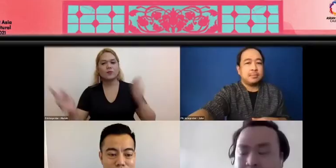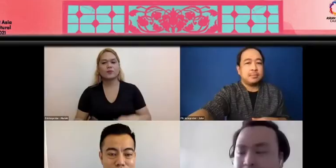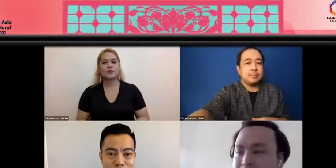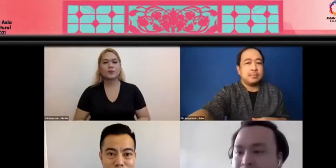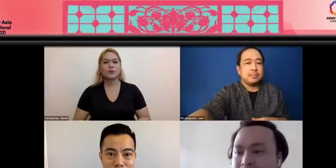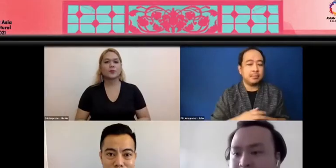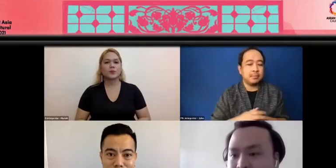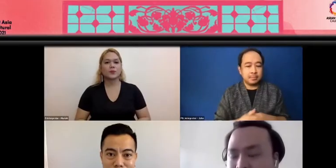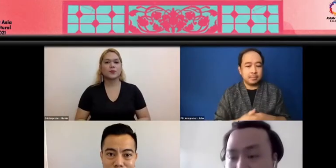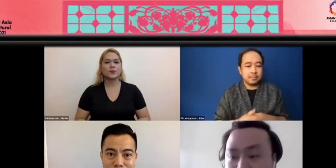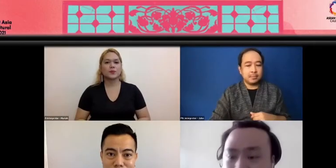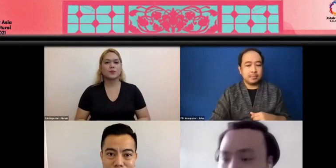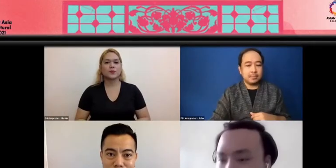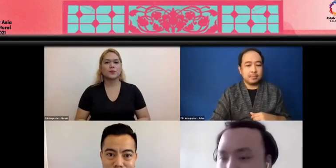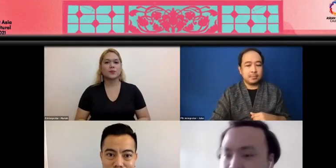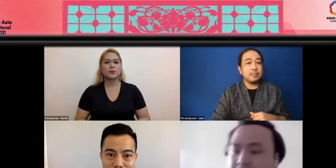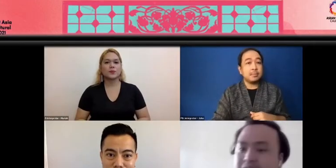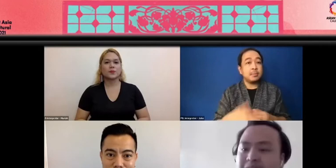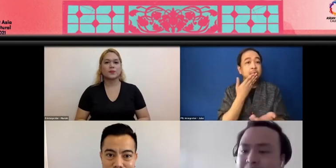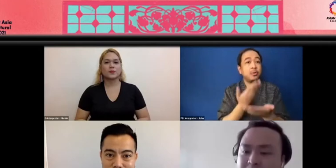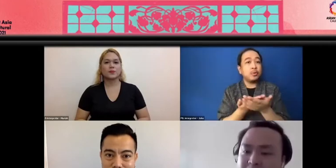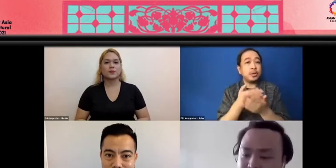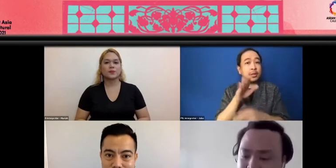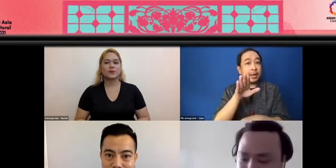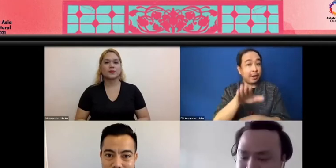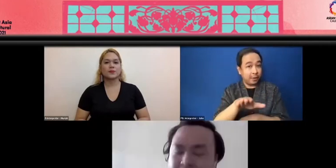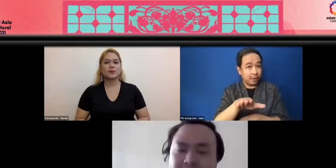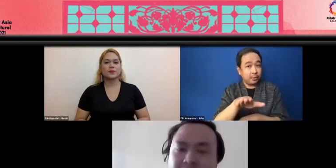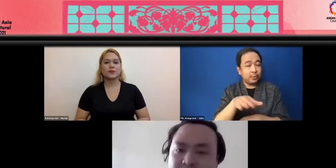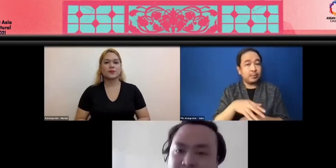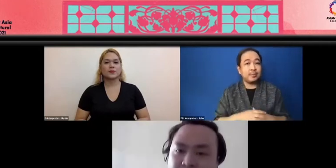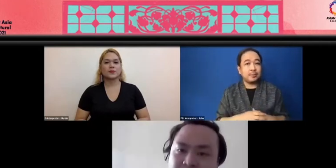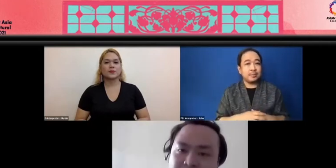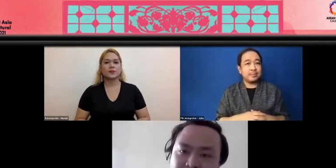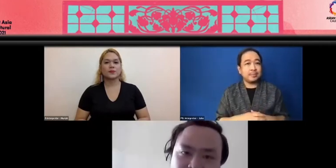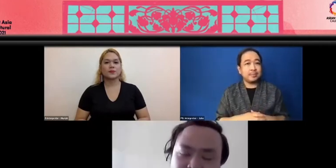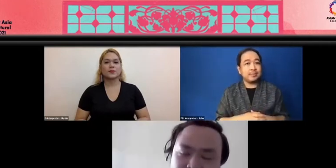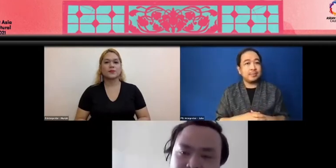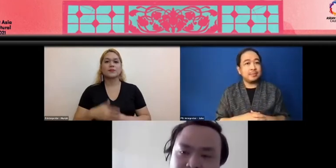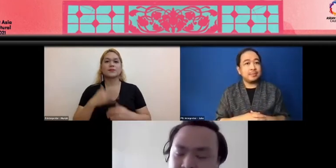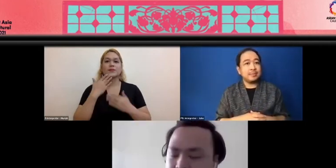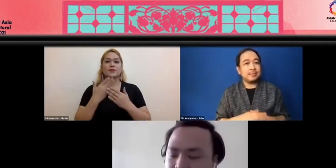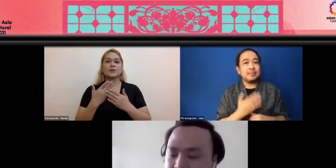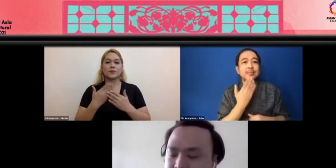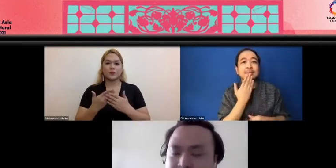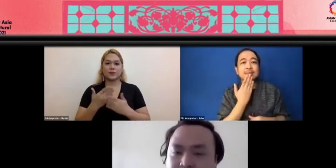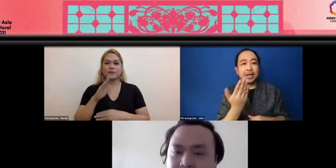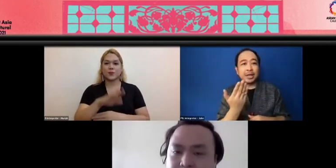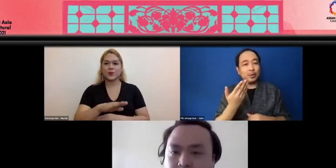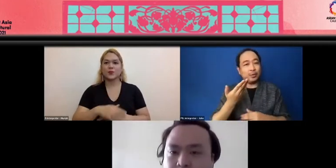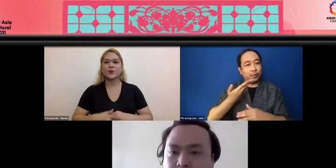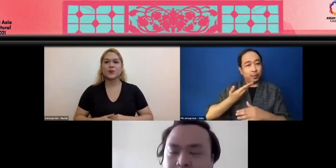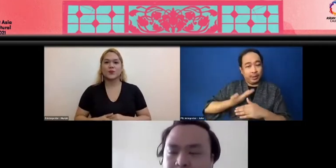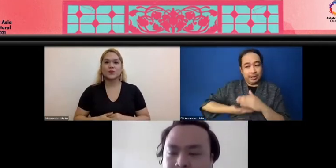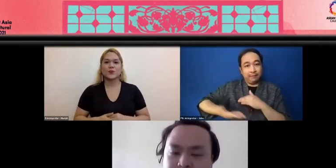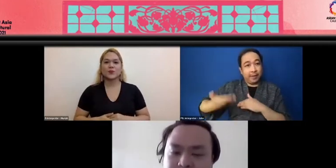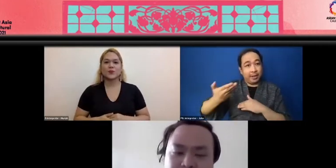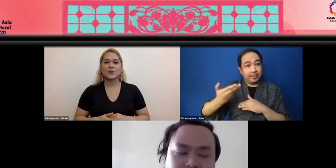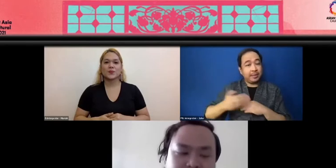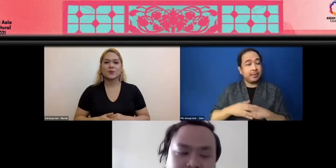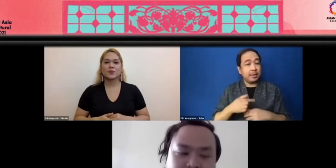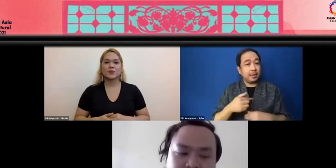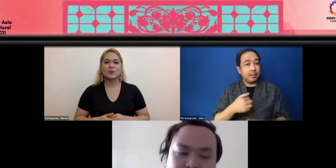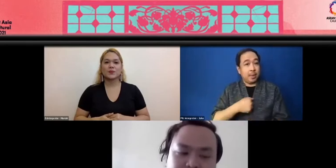Good afternoon, I think. Selamat siang. Thank you for having me. And the poem I'm about to